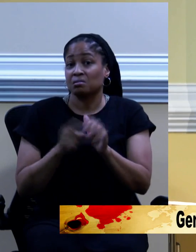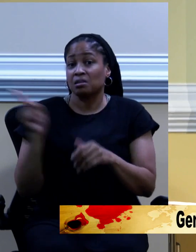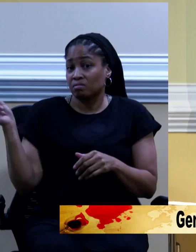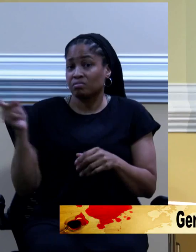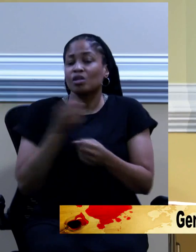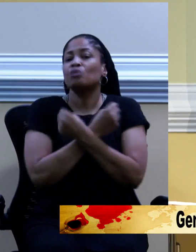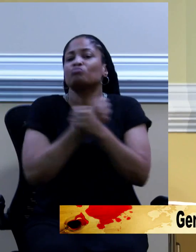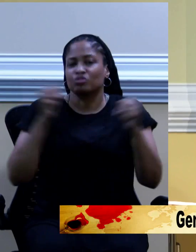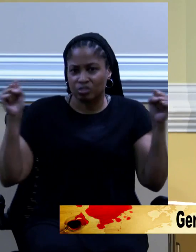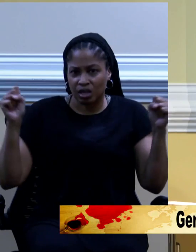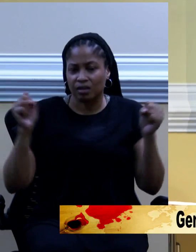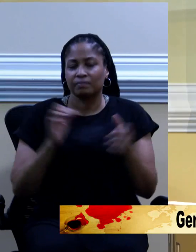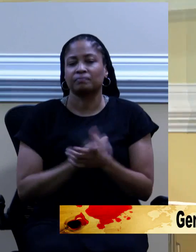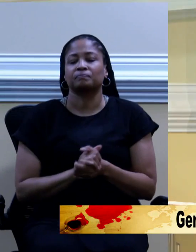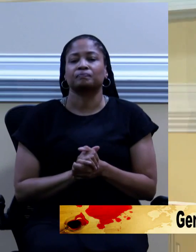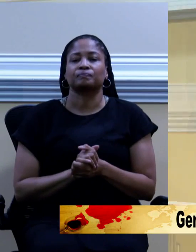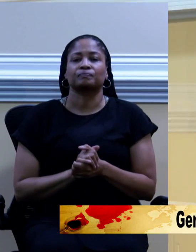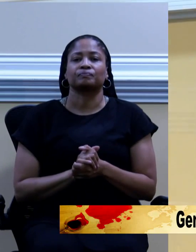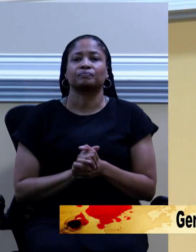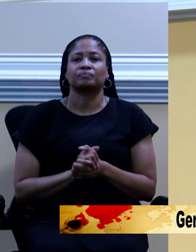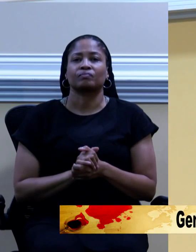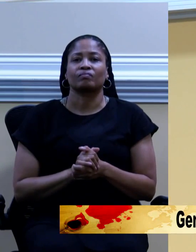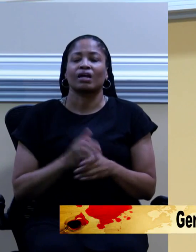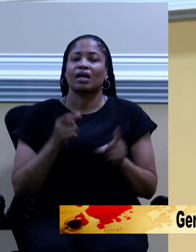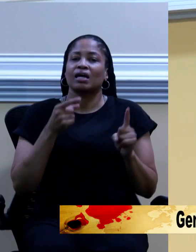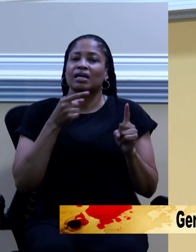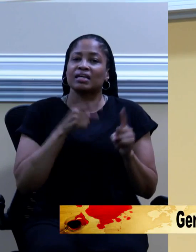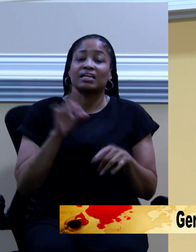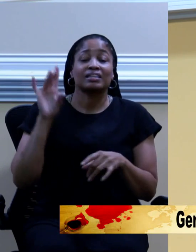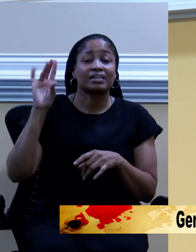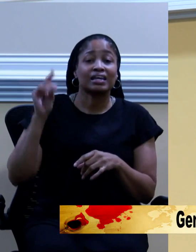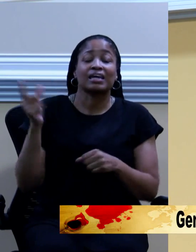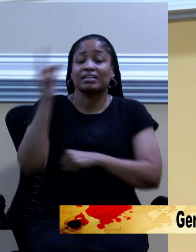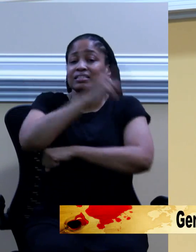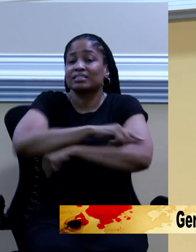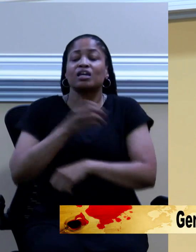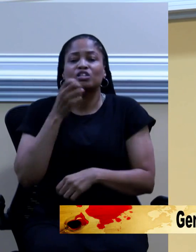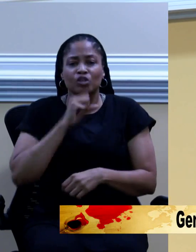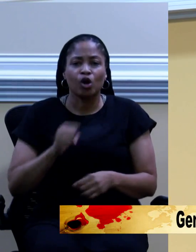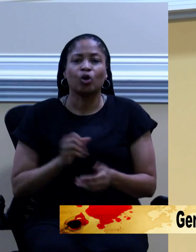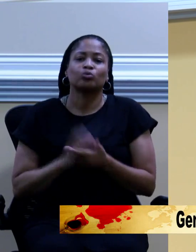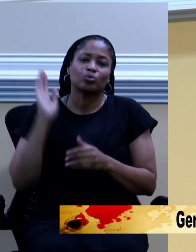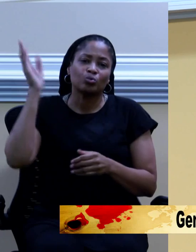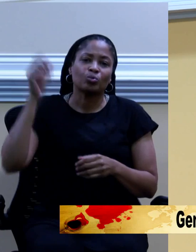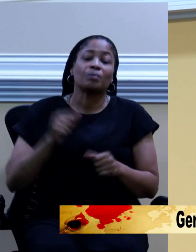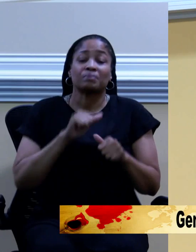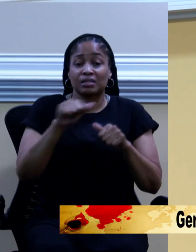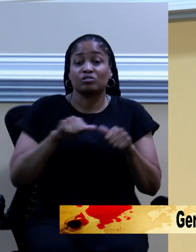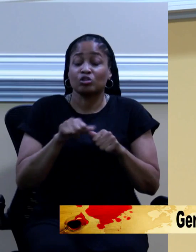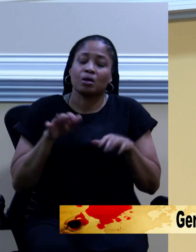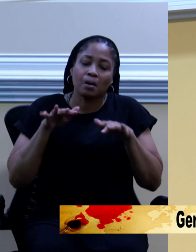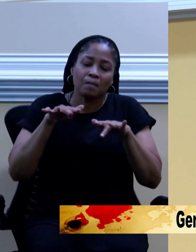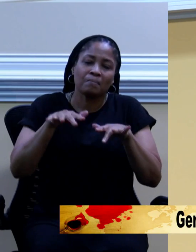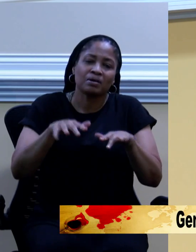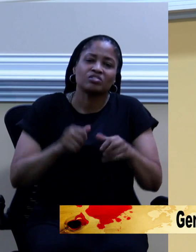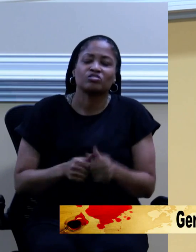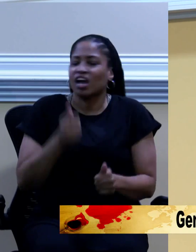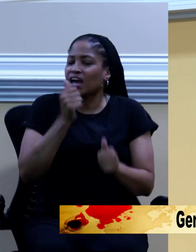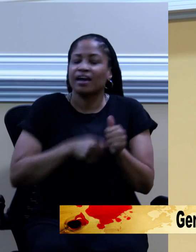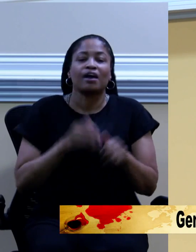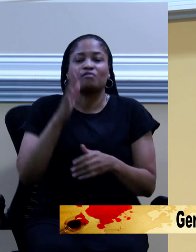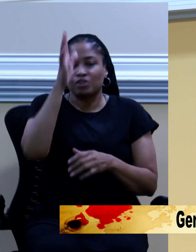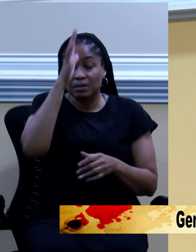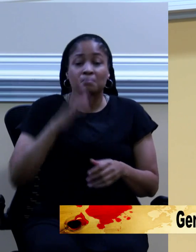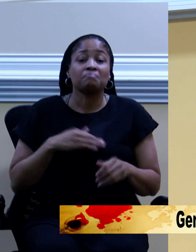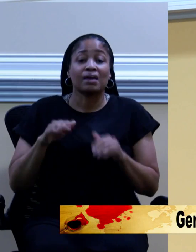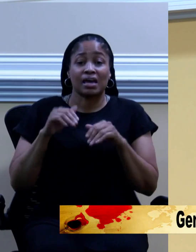token between me and you? Go ahead and read. And he that is 8 days old shall be circumcised among you, every man child of your